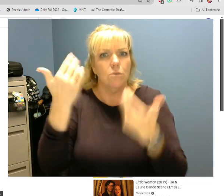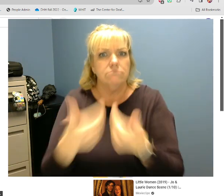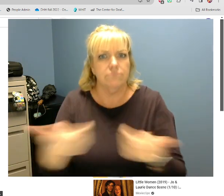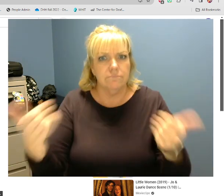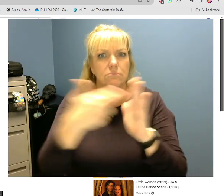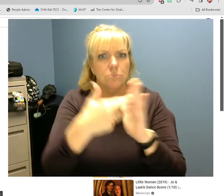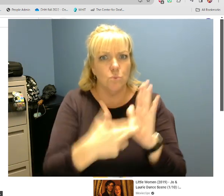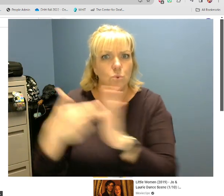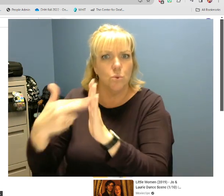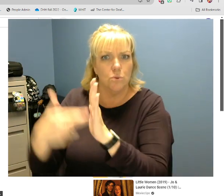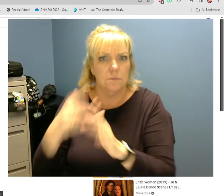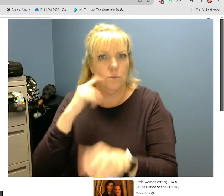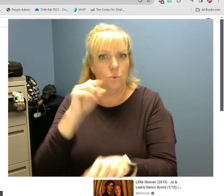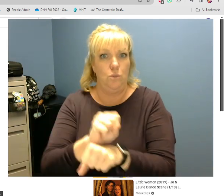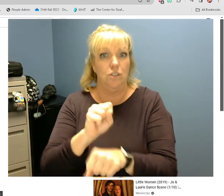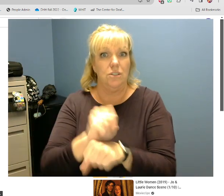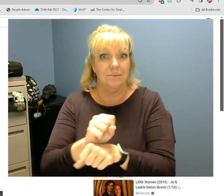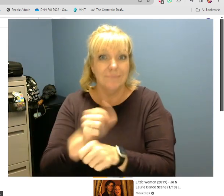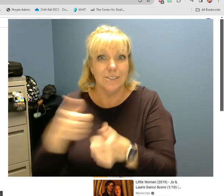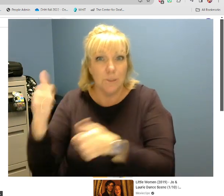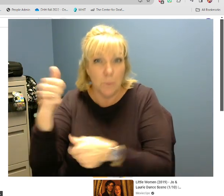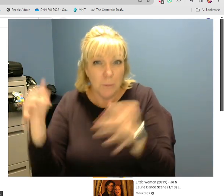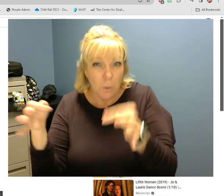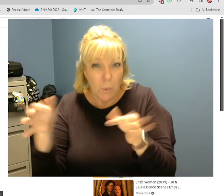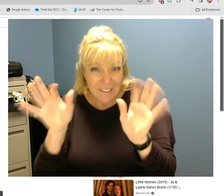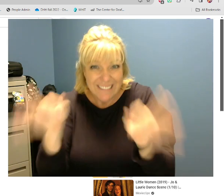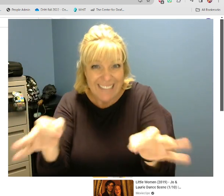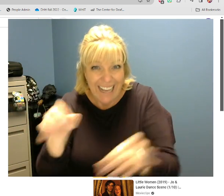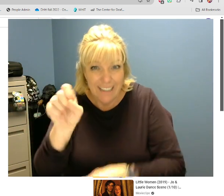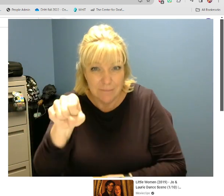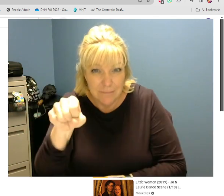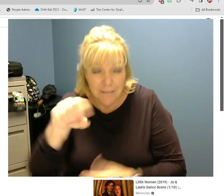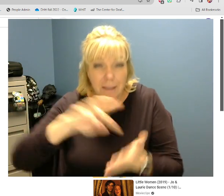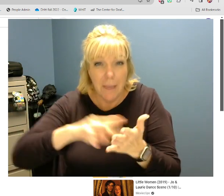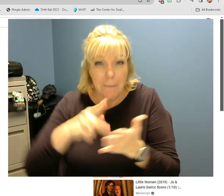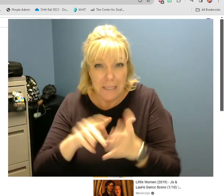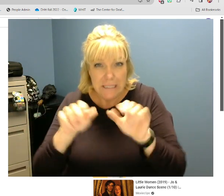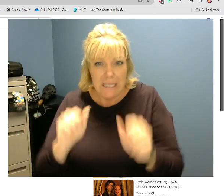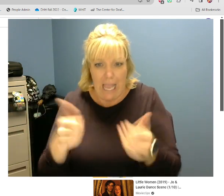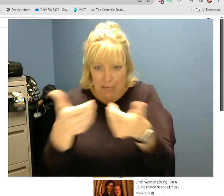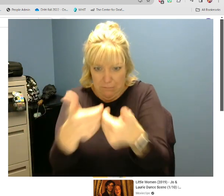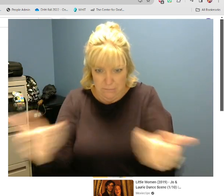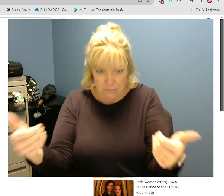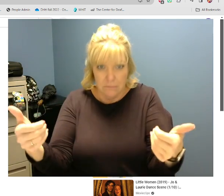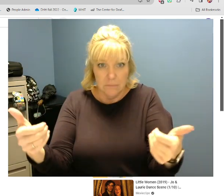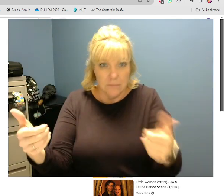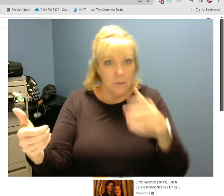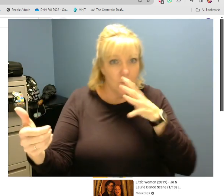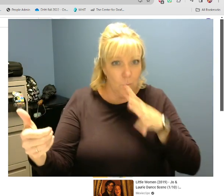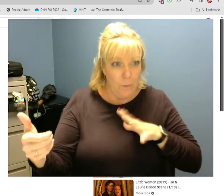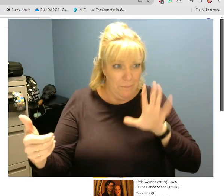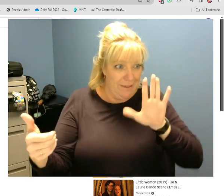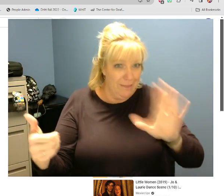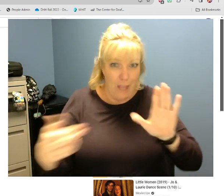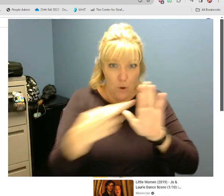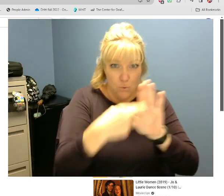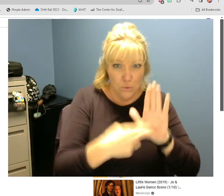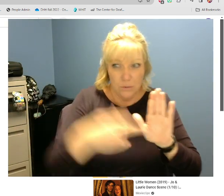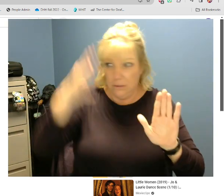the Supreme Court decides. And what this means is that you can classify the sexes differently. You can treat the sexes